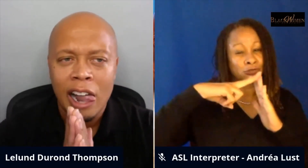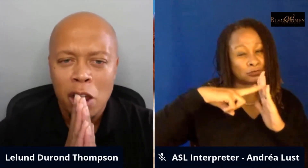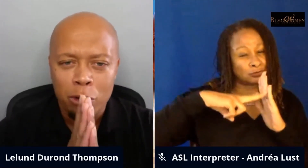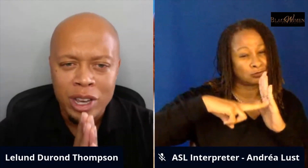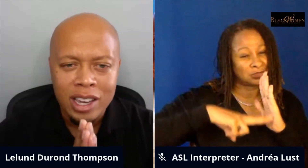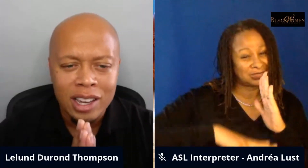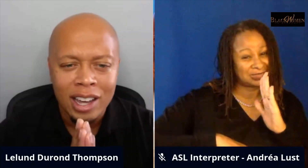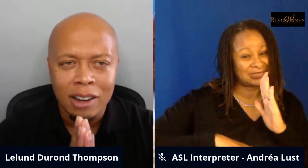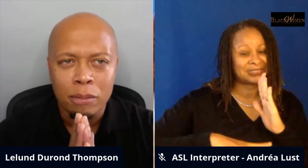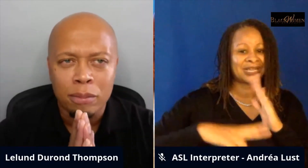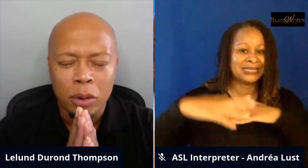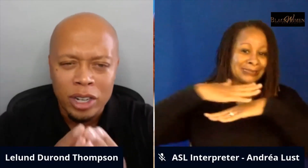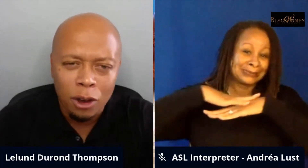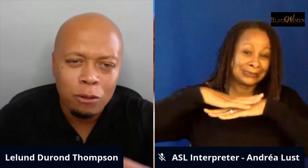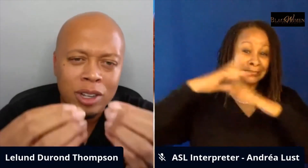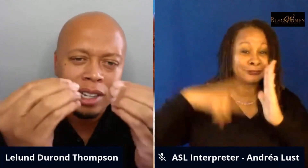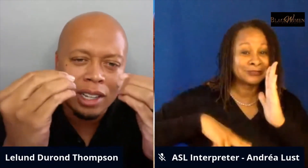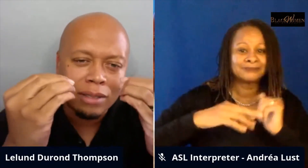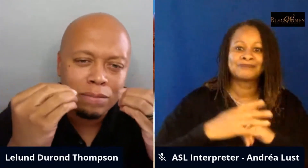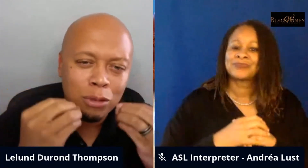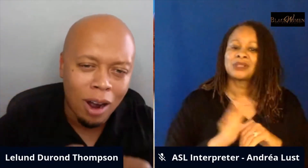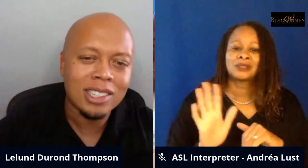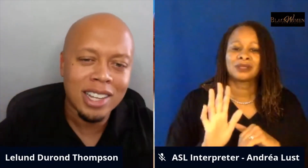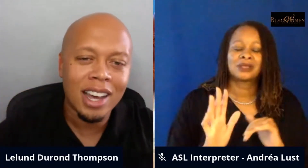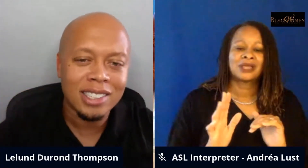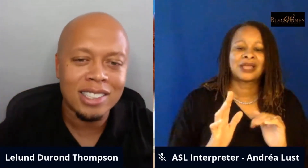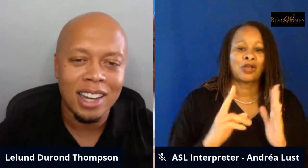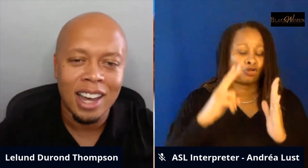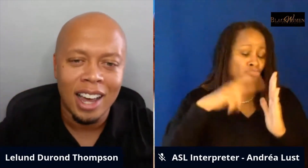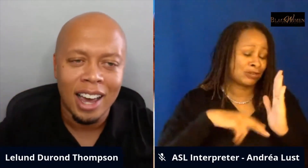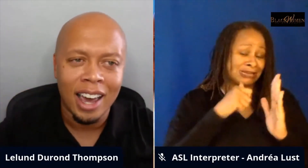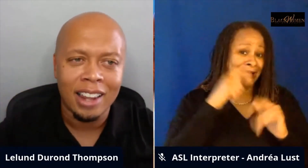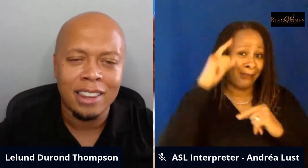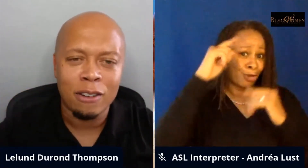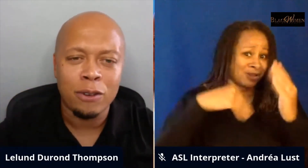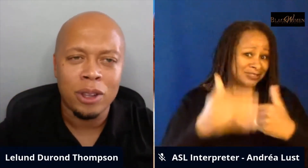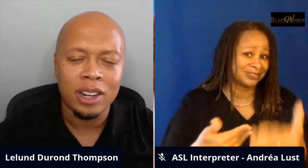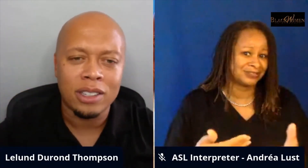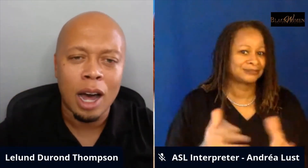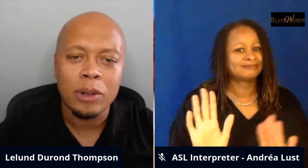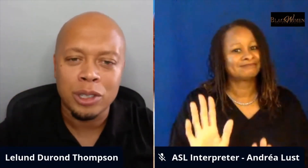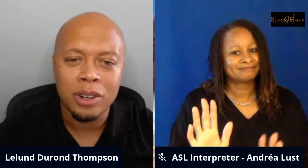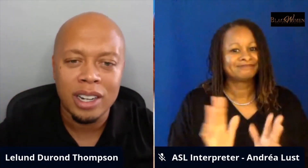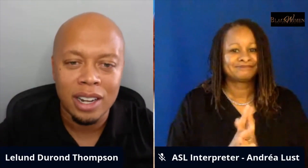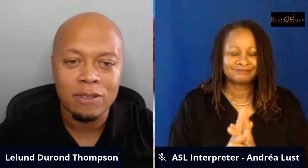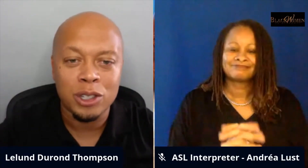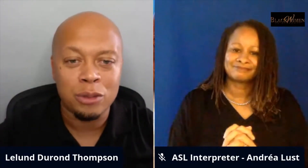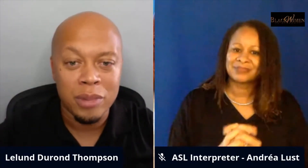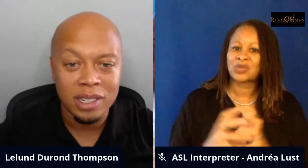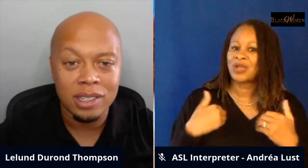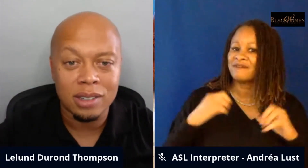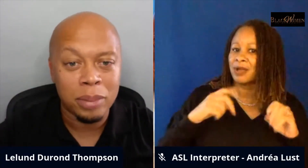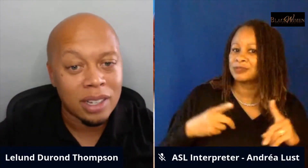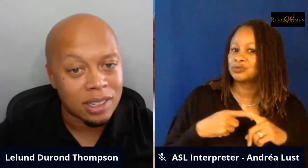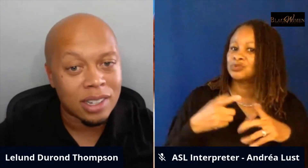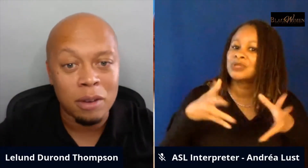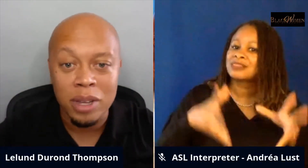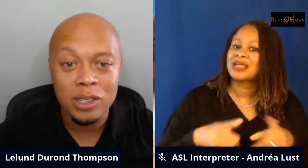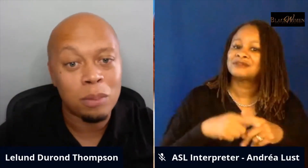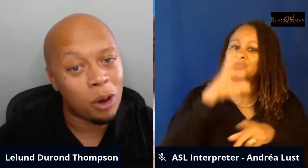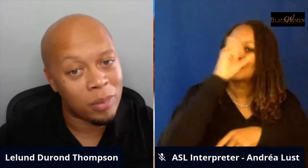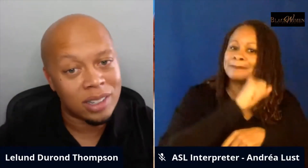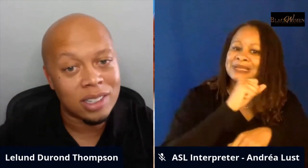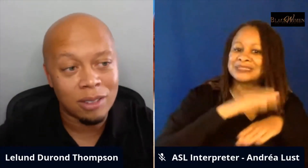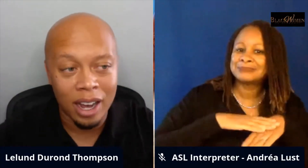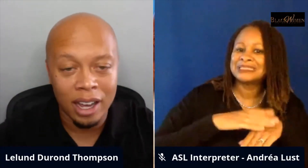we read but we don't really process. And therefore there's opportunity left to miss beats and